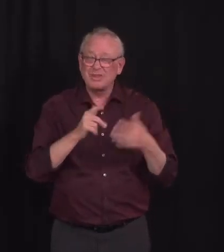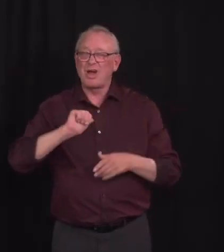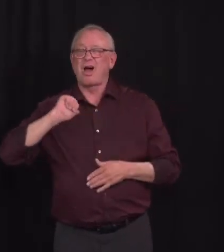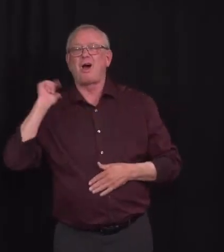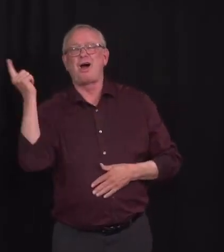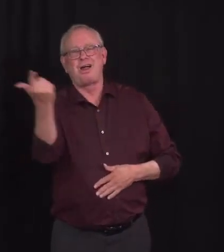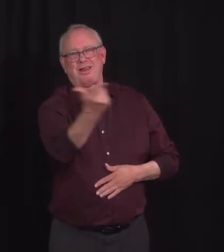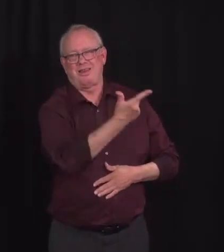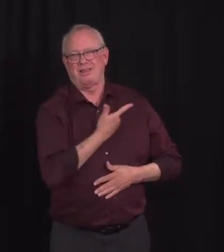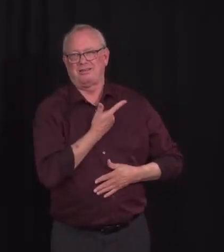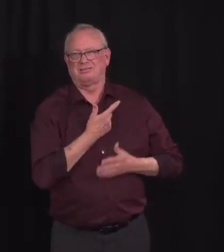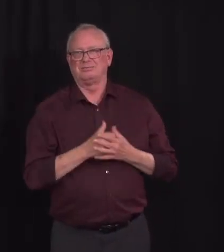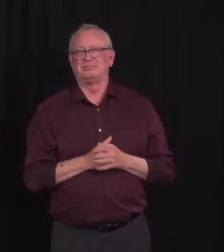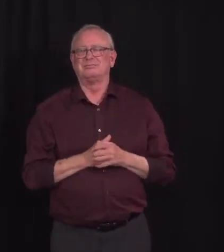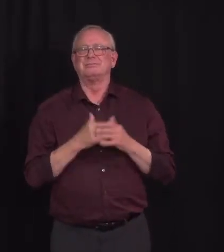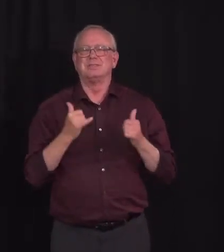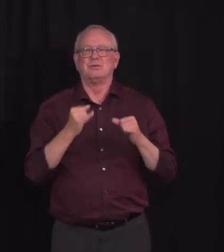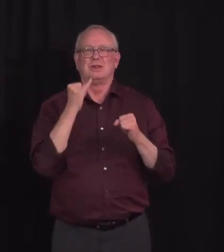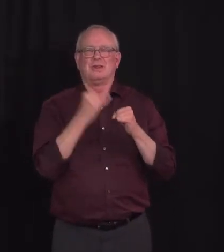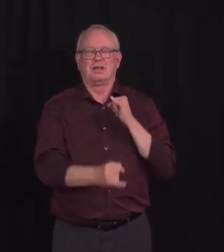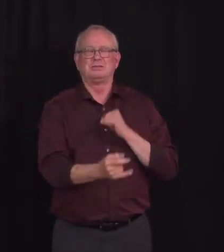please?